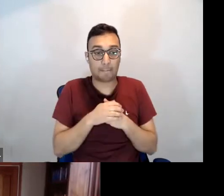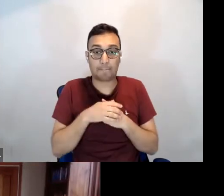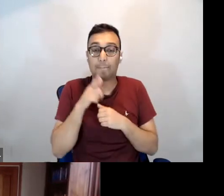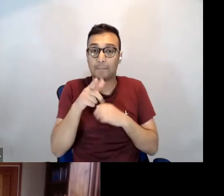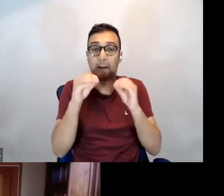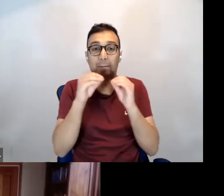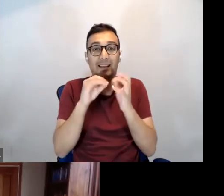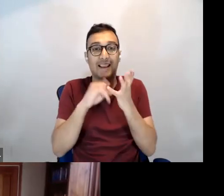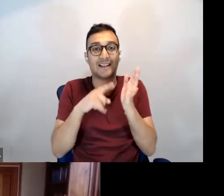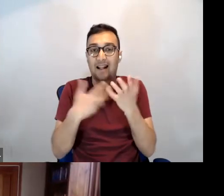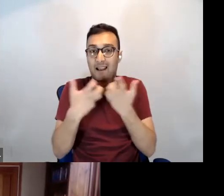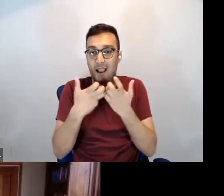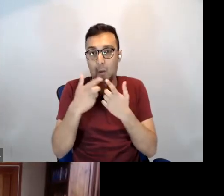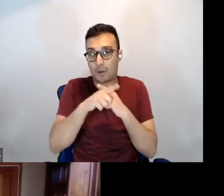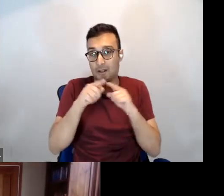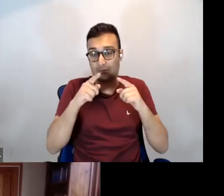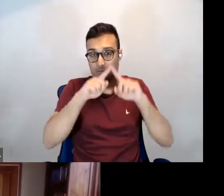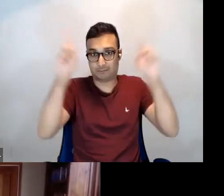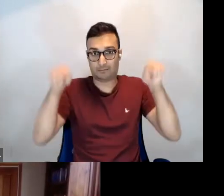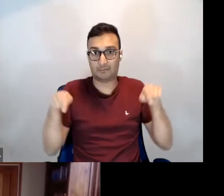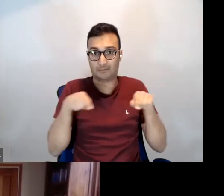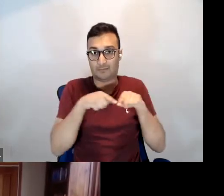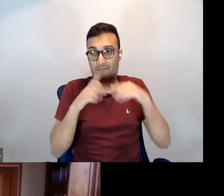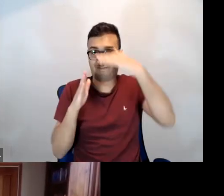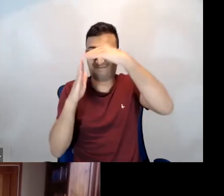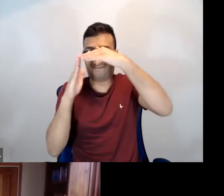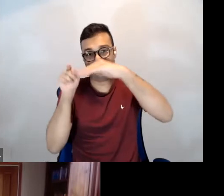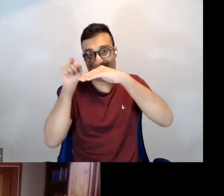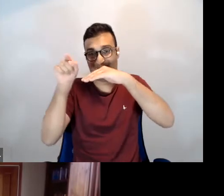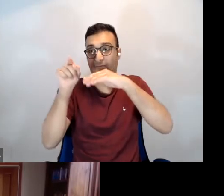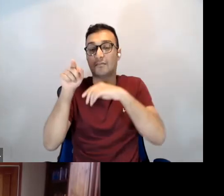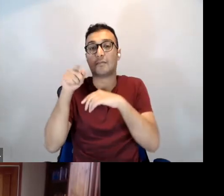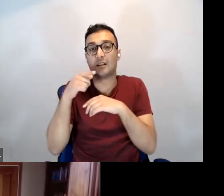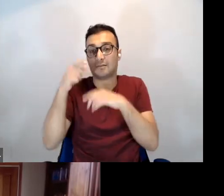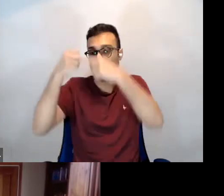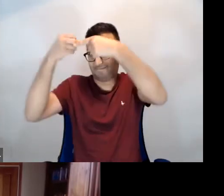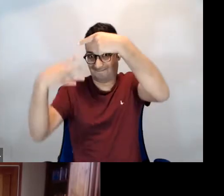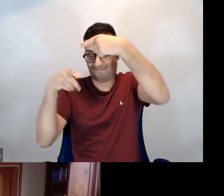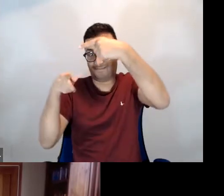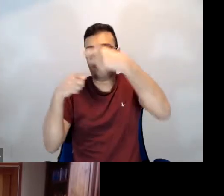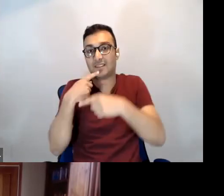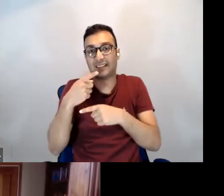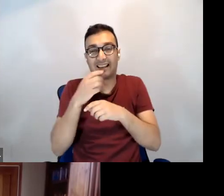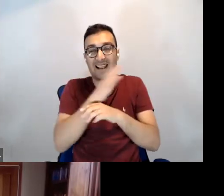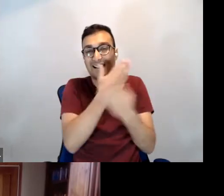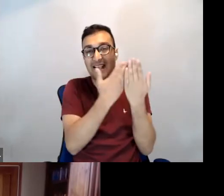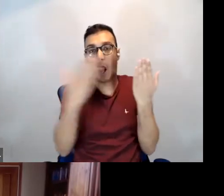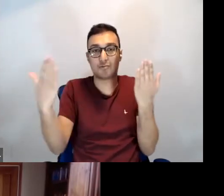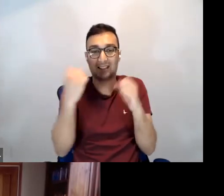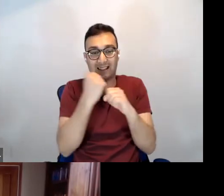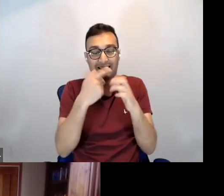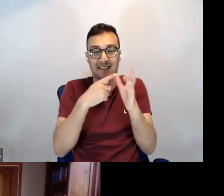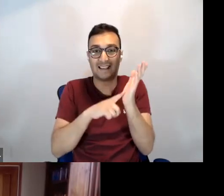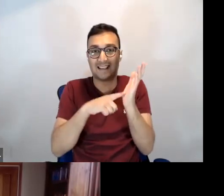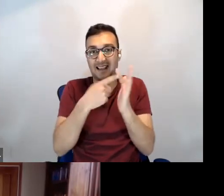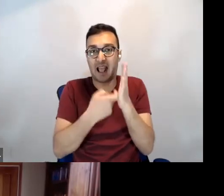gallery view on. So if you look at the top of your screen, there's normally a green bar. And next to that green bar, there's an option to click where you